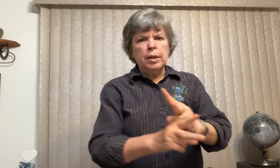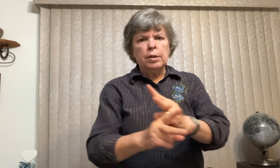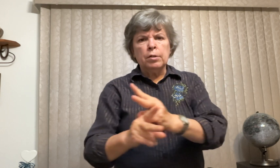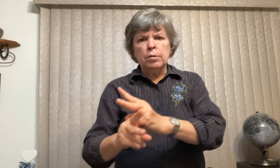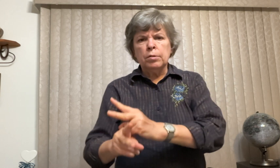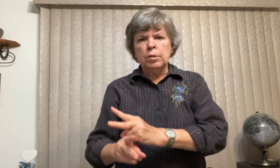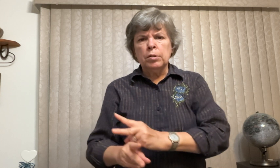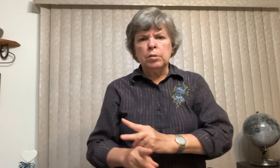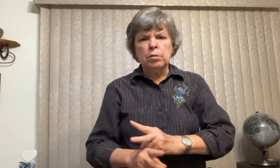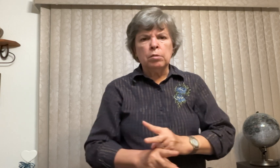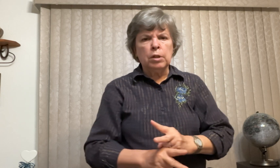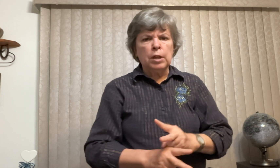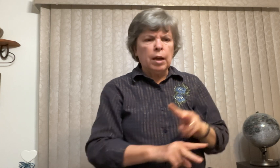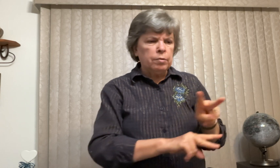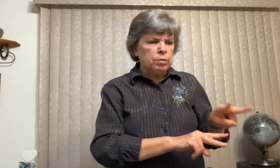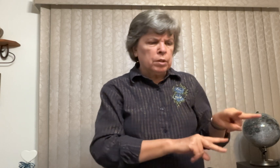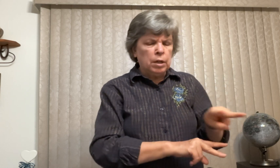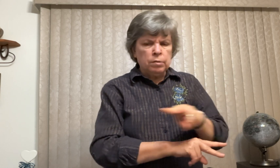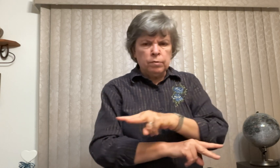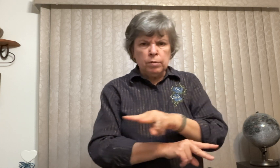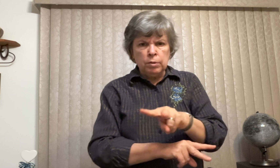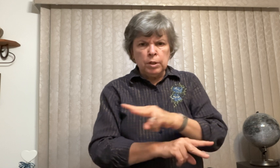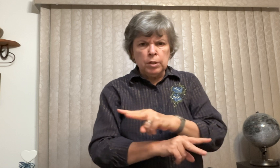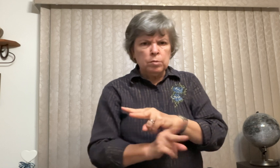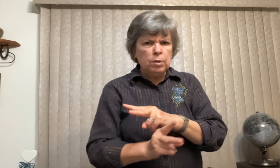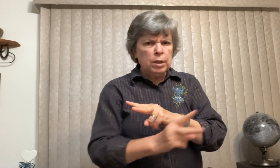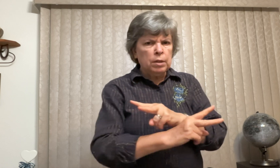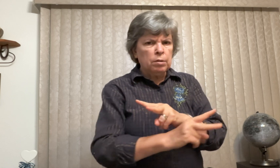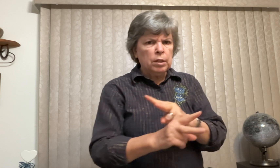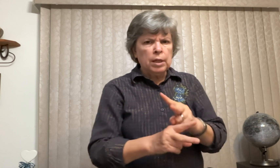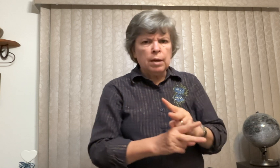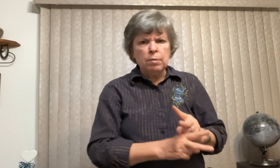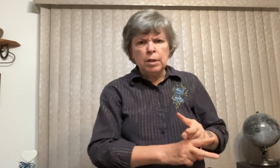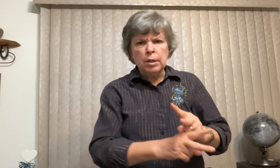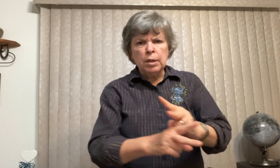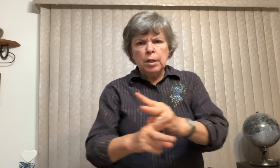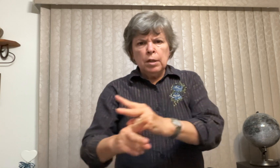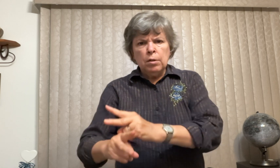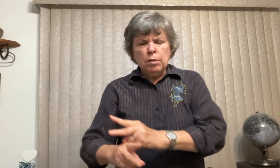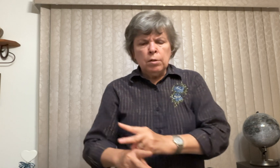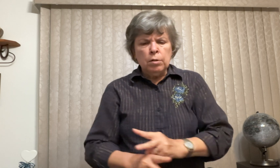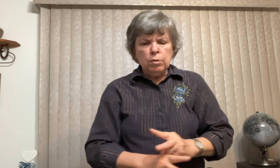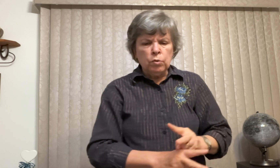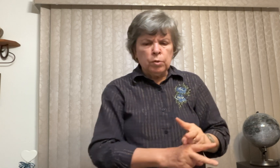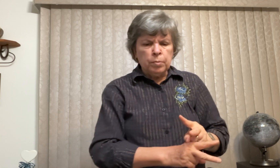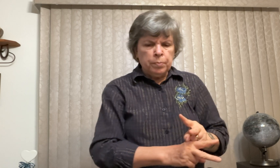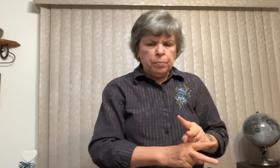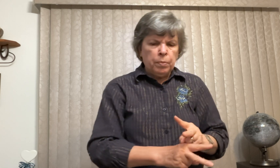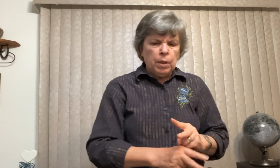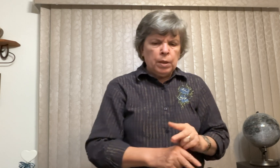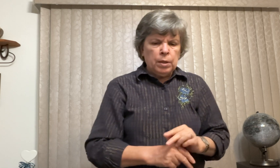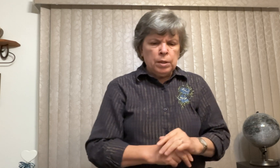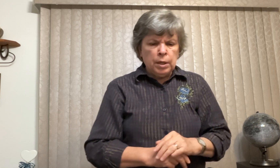care. So this is looking after. It's kind of looking this way and looking that way, all over in thy